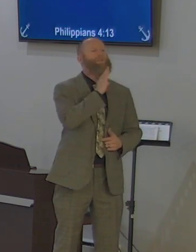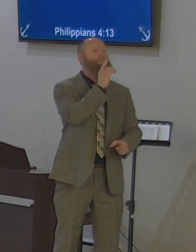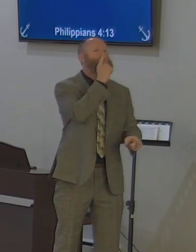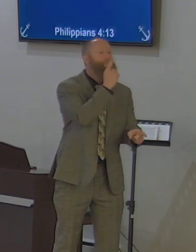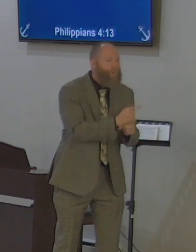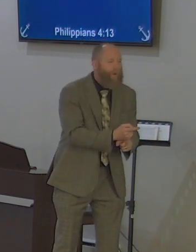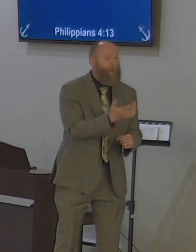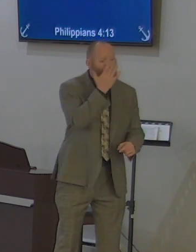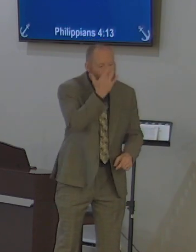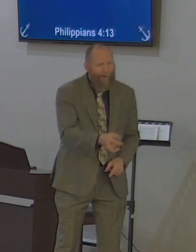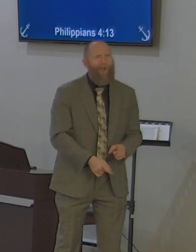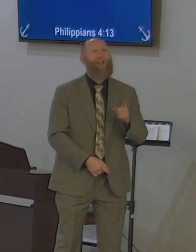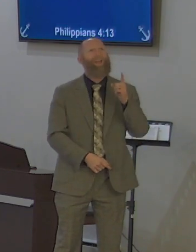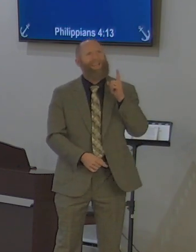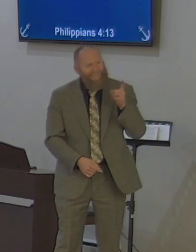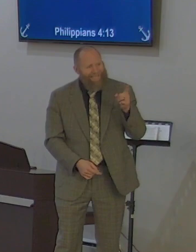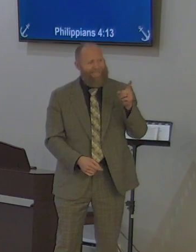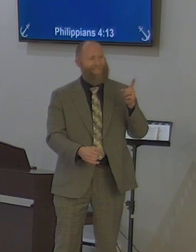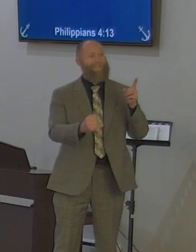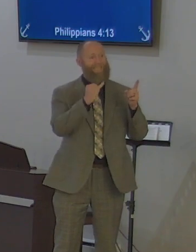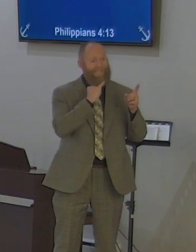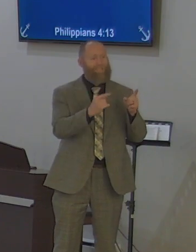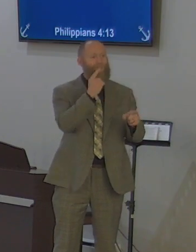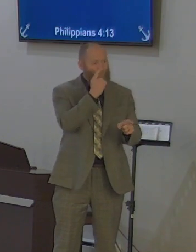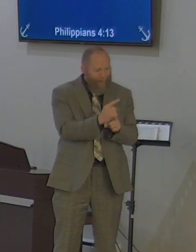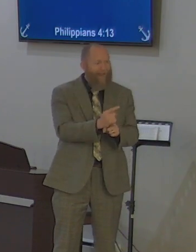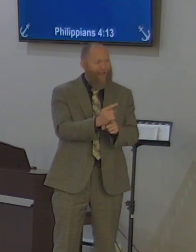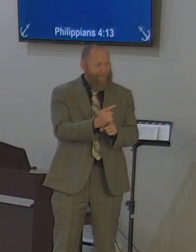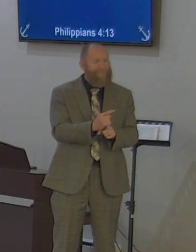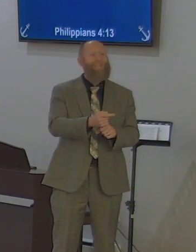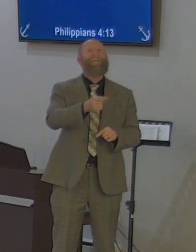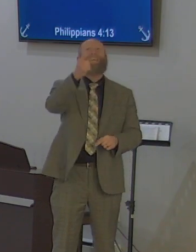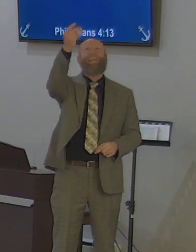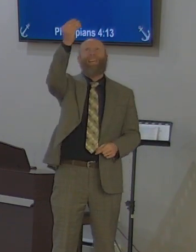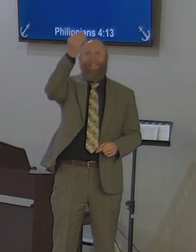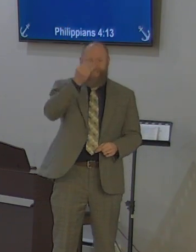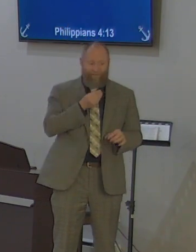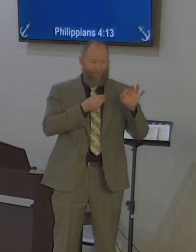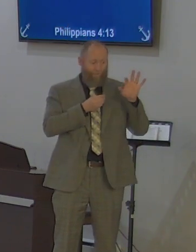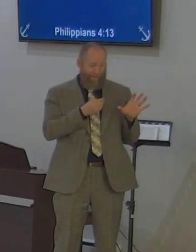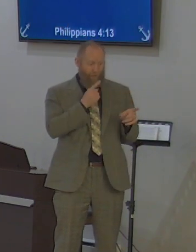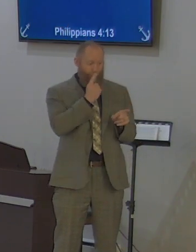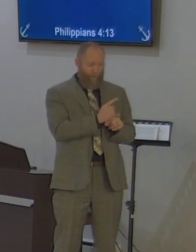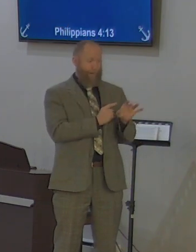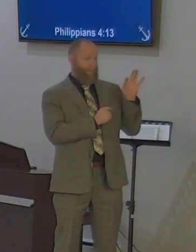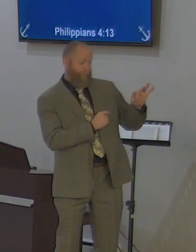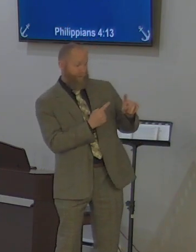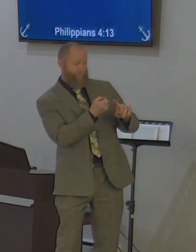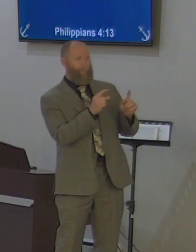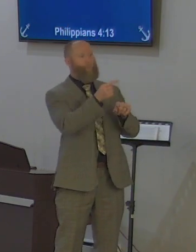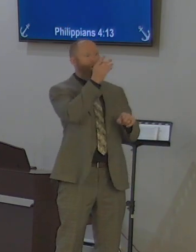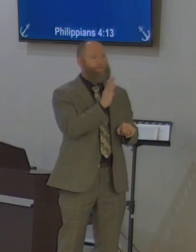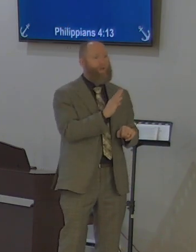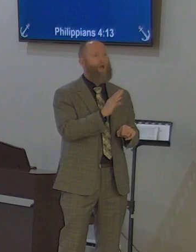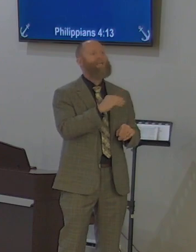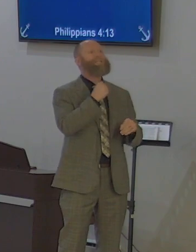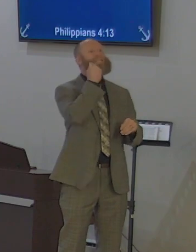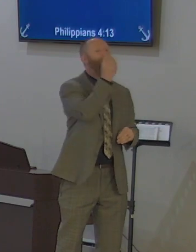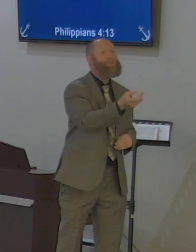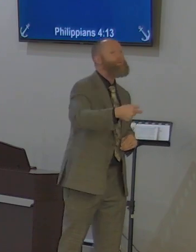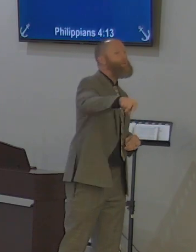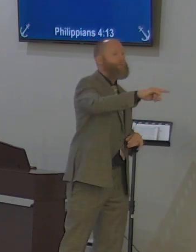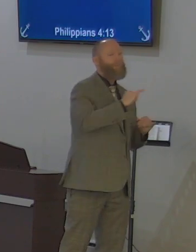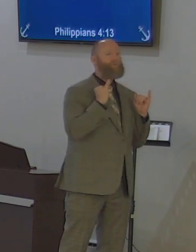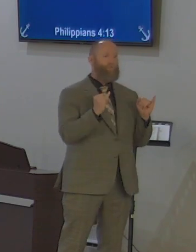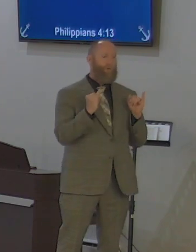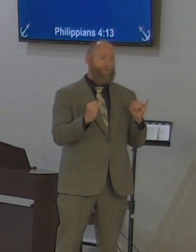principal? No, because he knows what's best for you from the Word of God. And God uses him in your life.